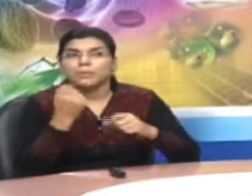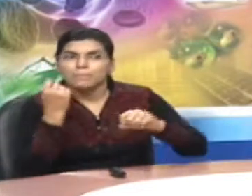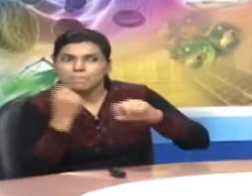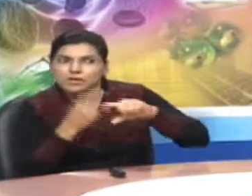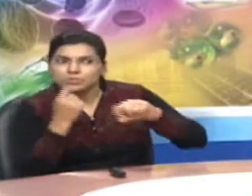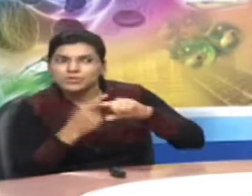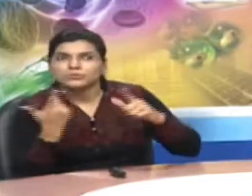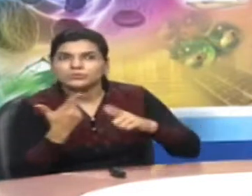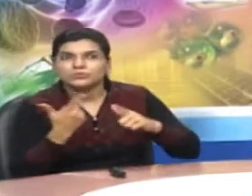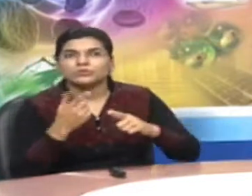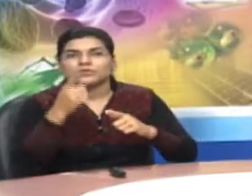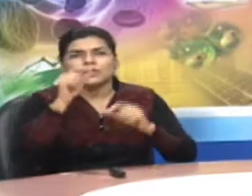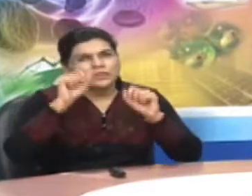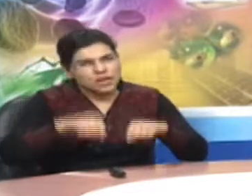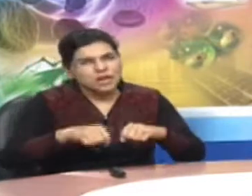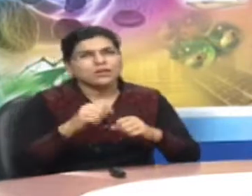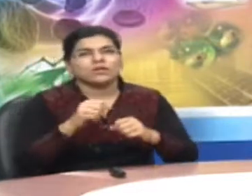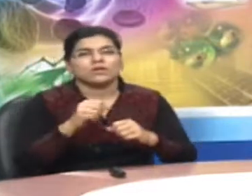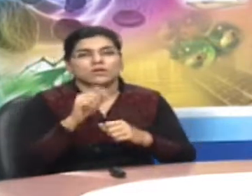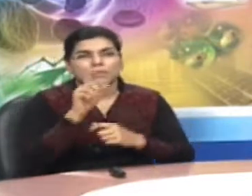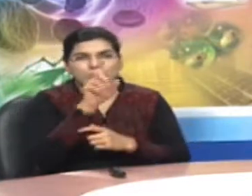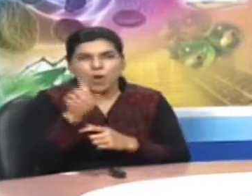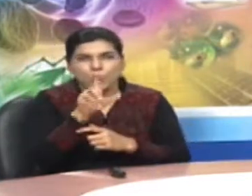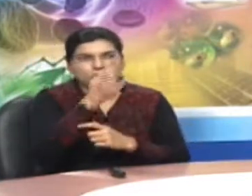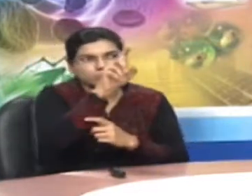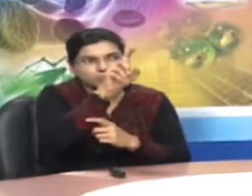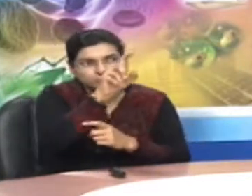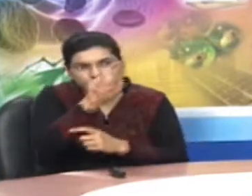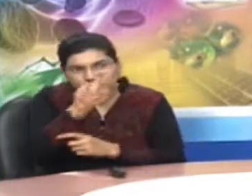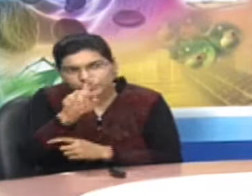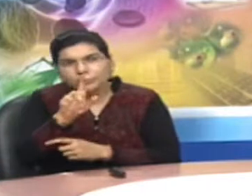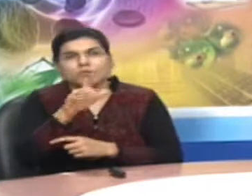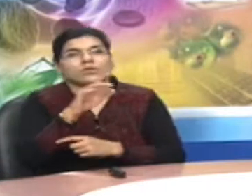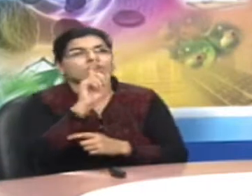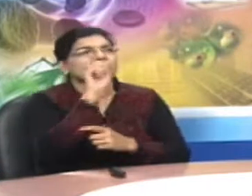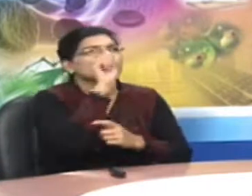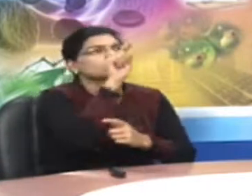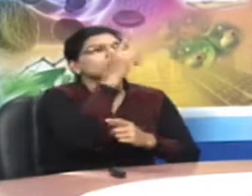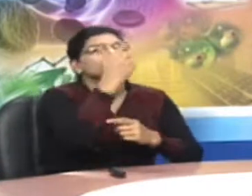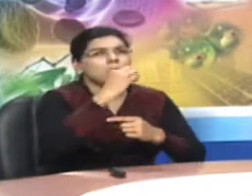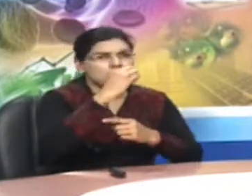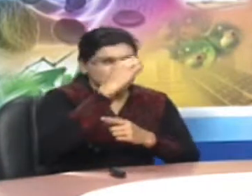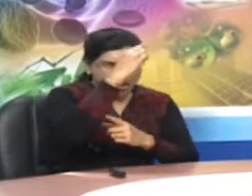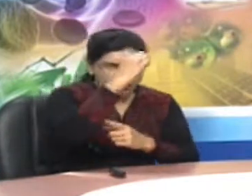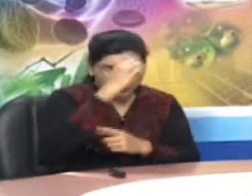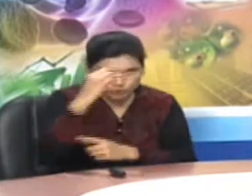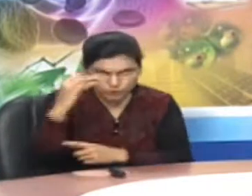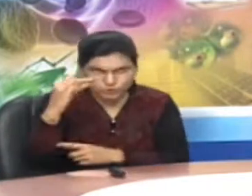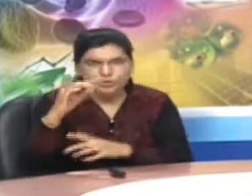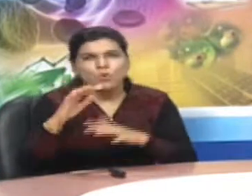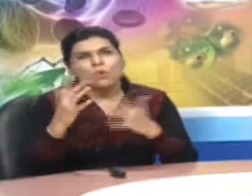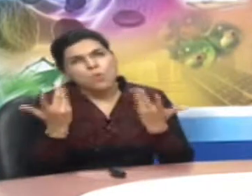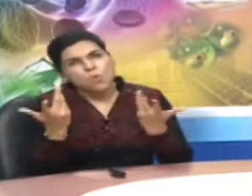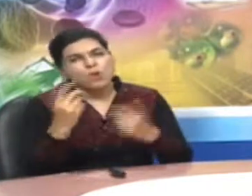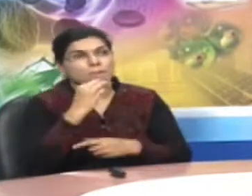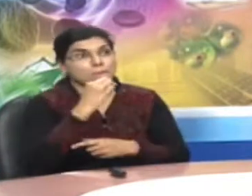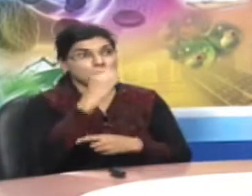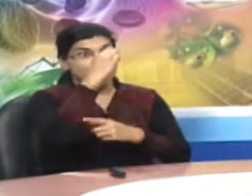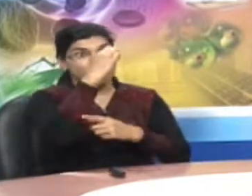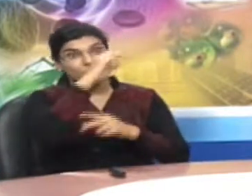So whatever comes to your use, you can use it. Select the content you want to change the case